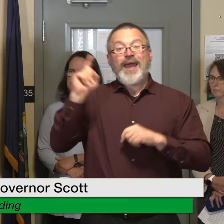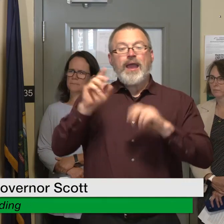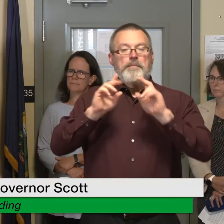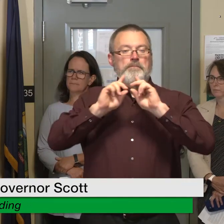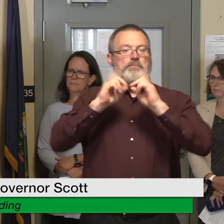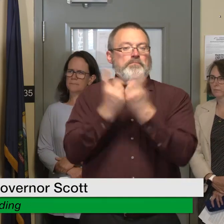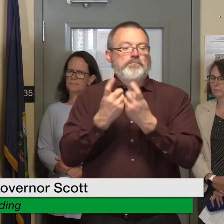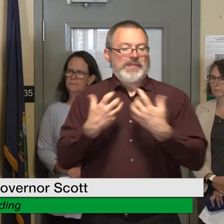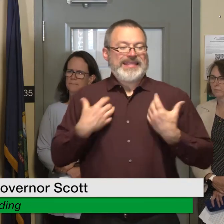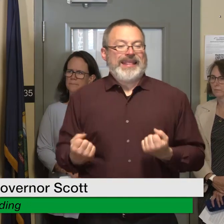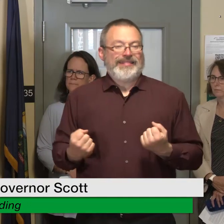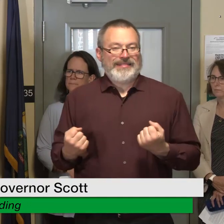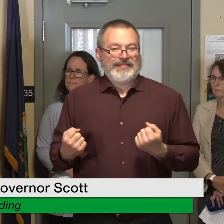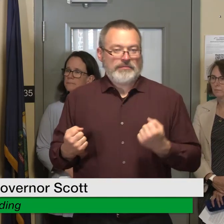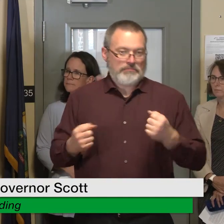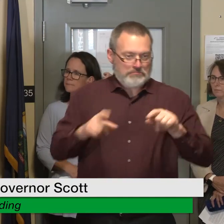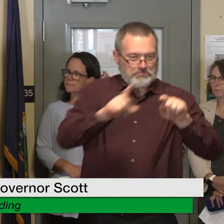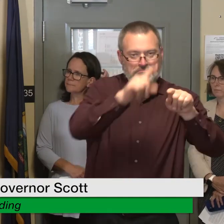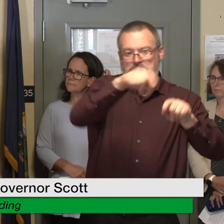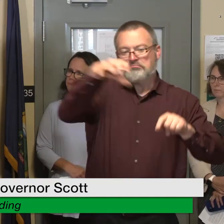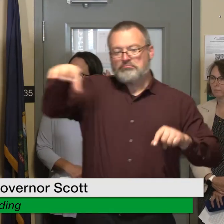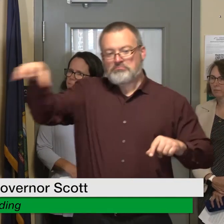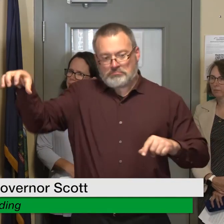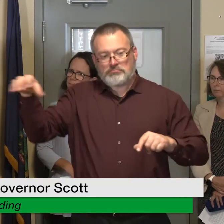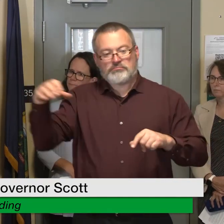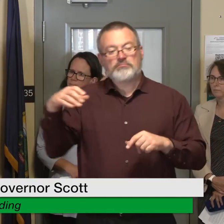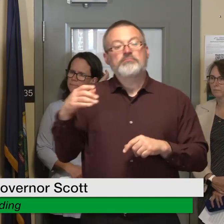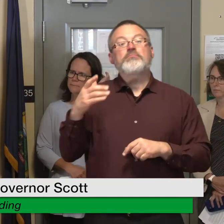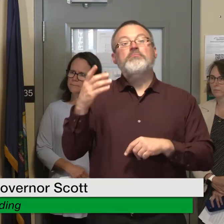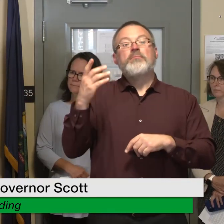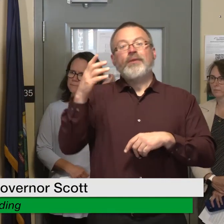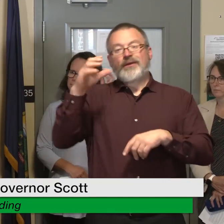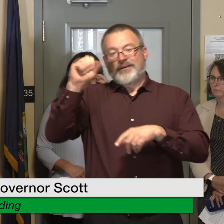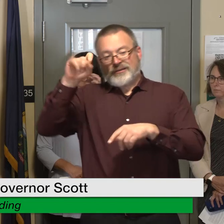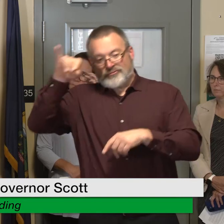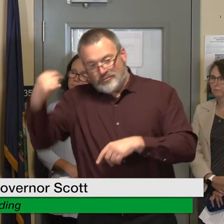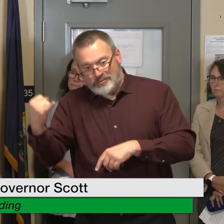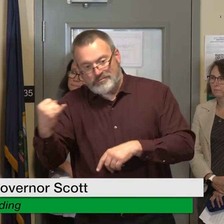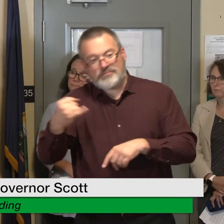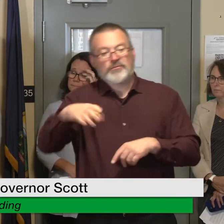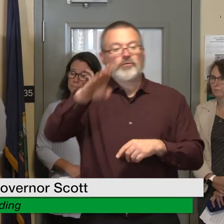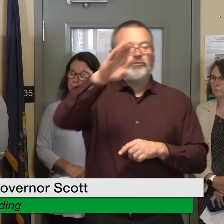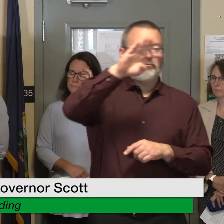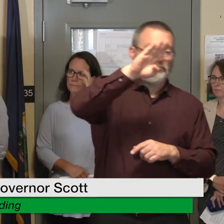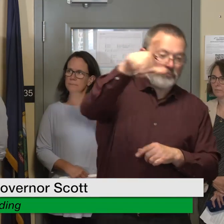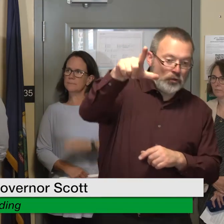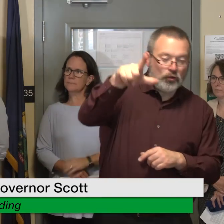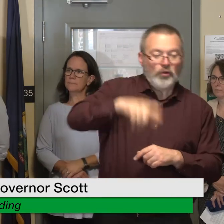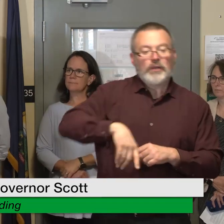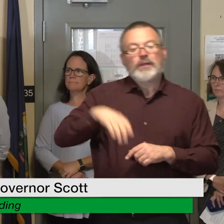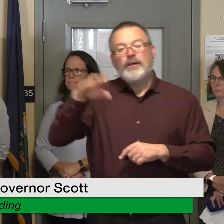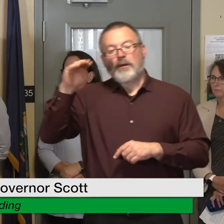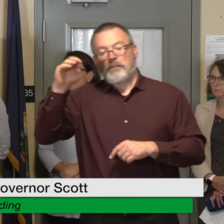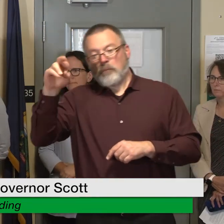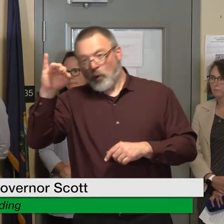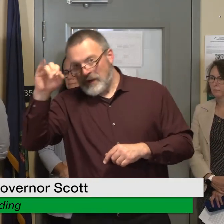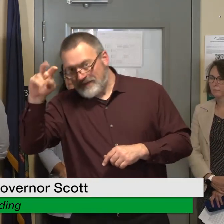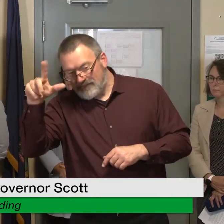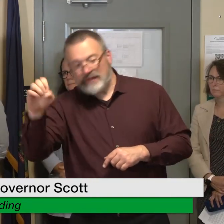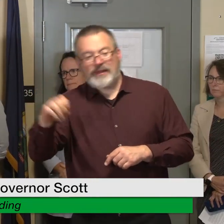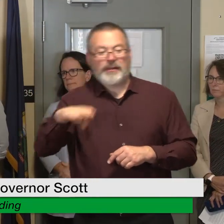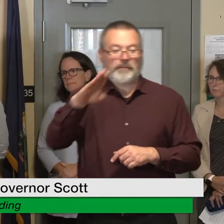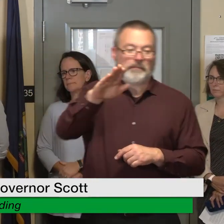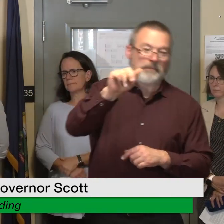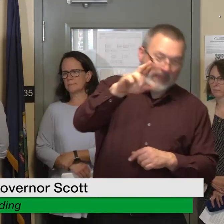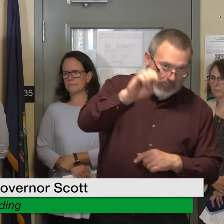health, and those will be in St. Johnsbury, Burlington, Morristown, Barrie, and White River Junction locations. They